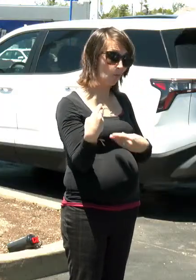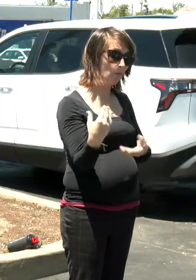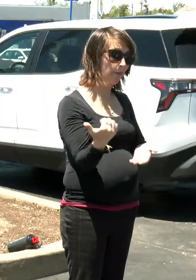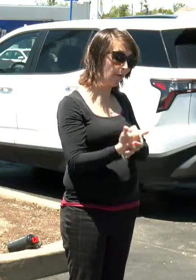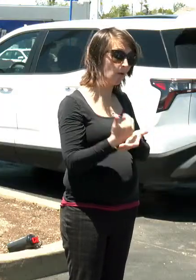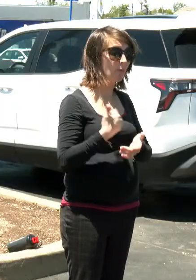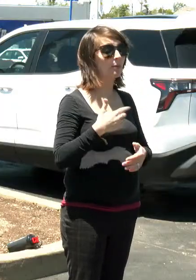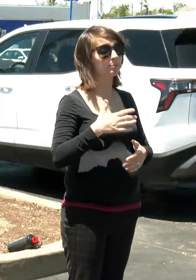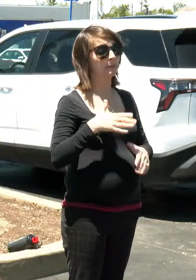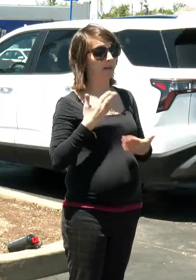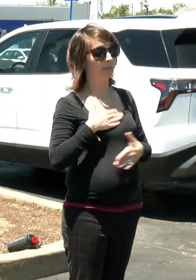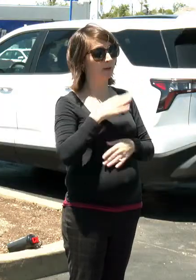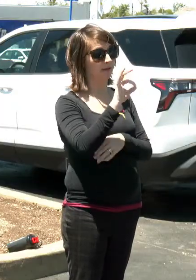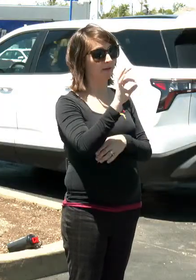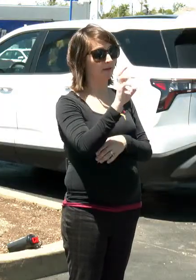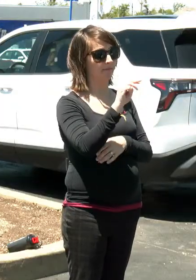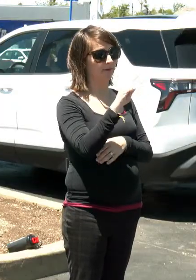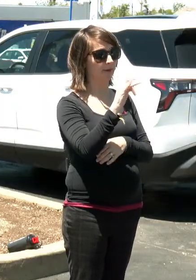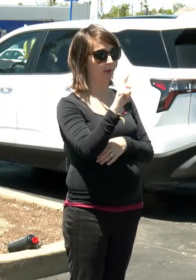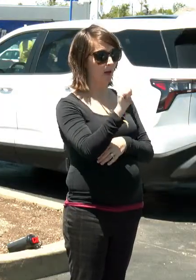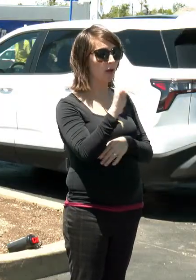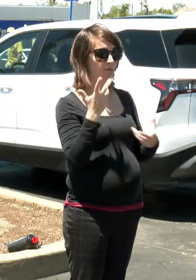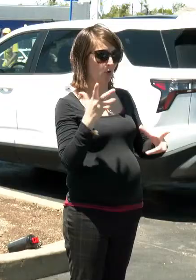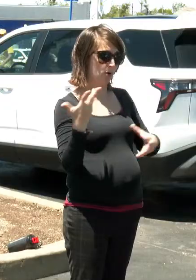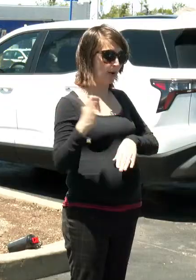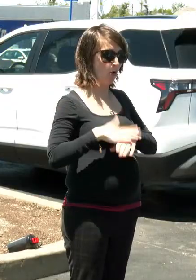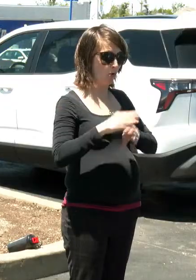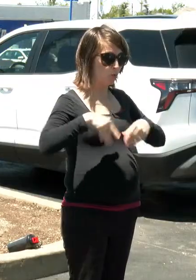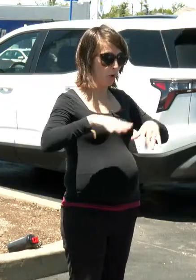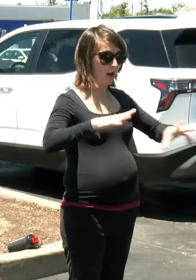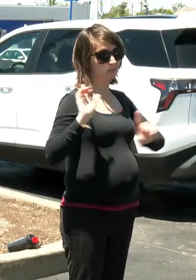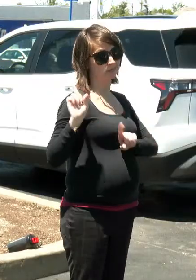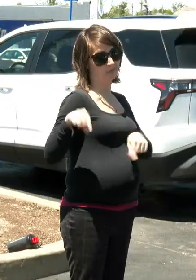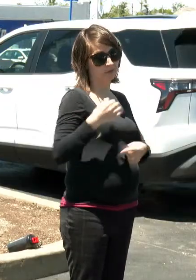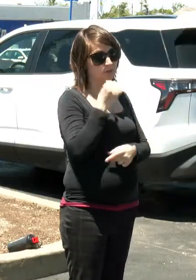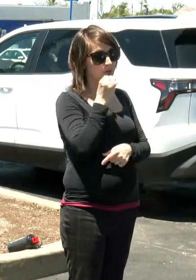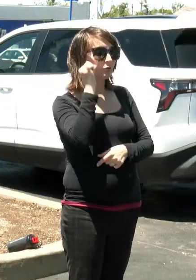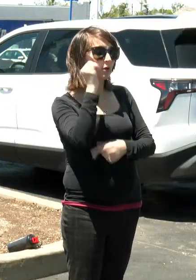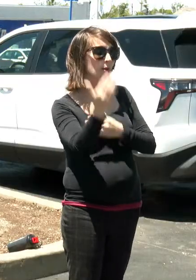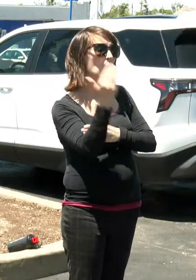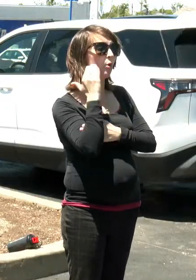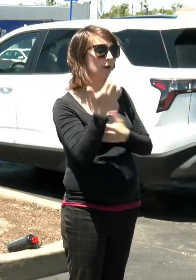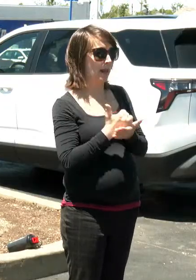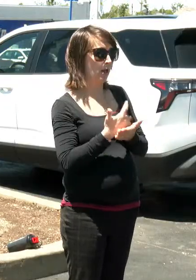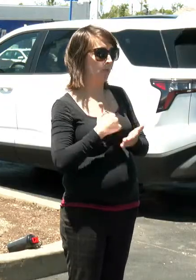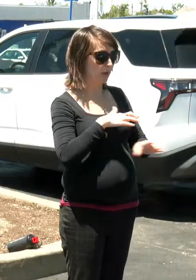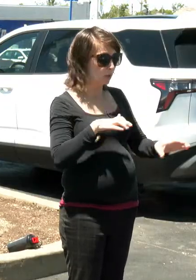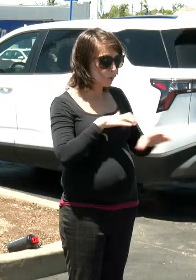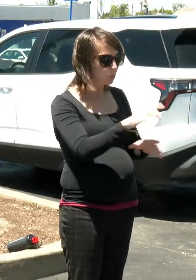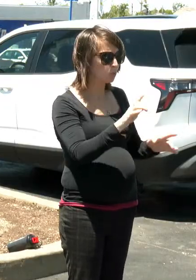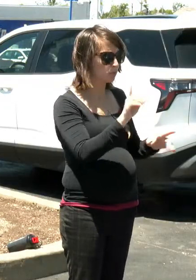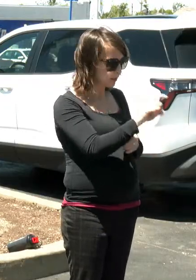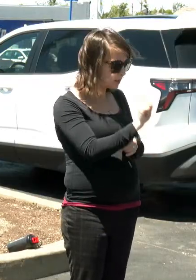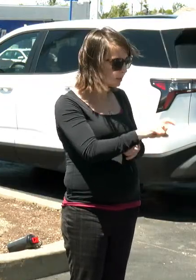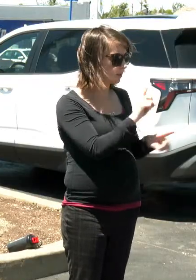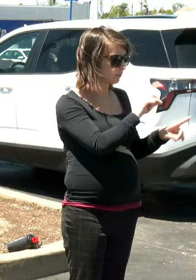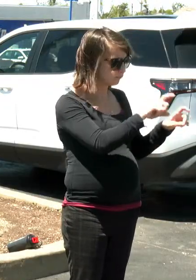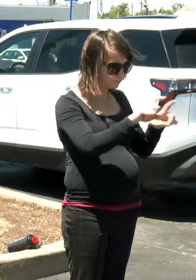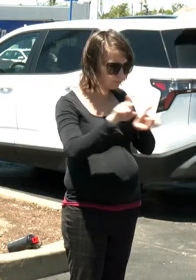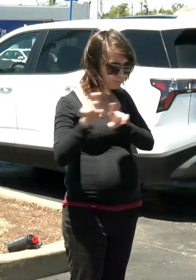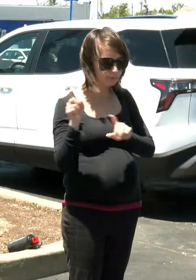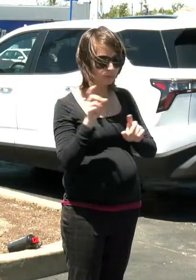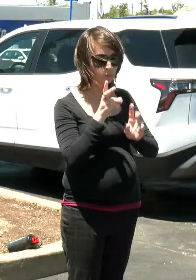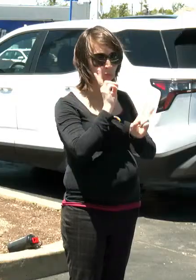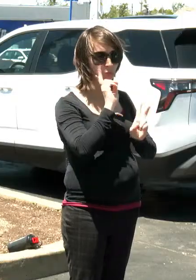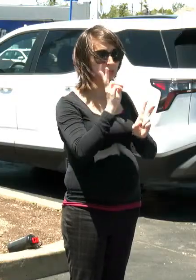FEMA has been on the ground since yesterday morning, helping us conduct the necessary assessments to make that